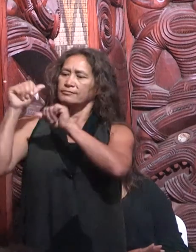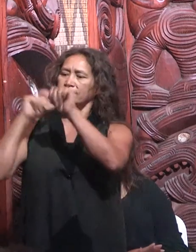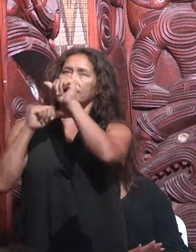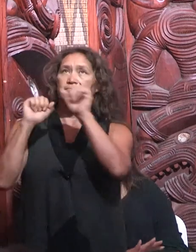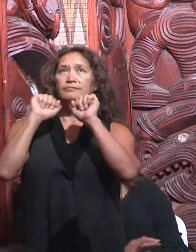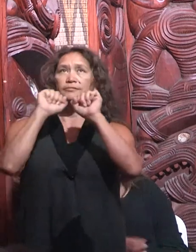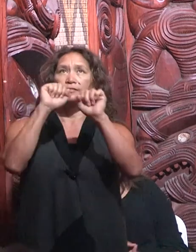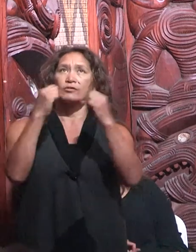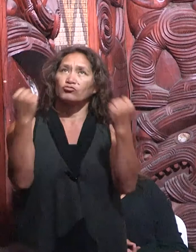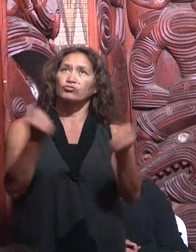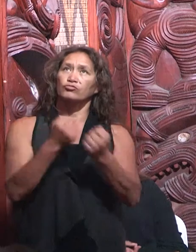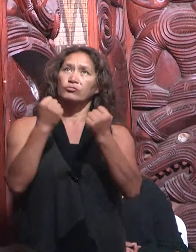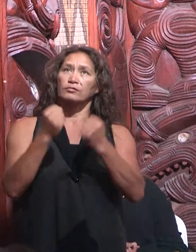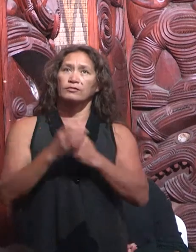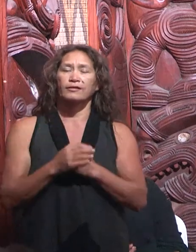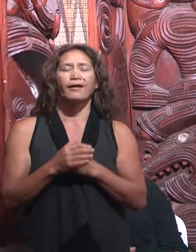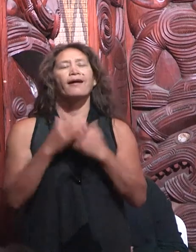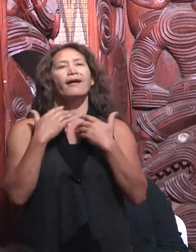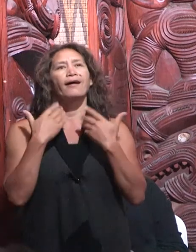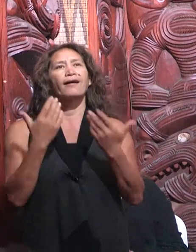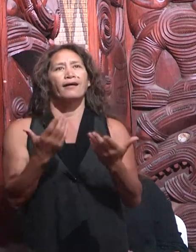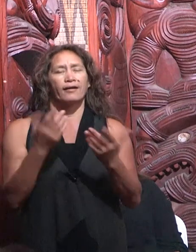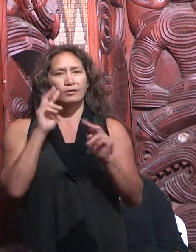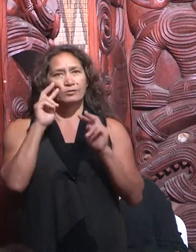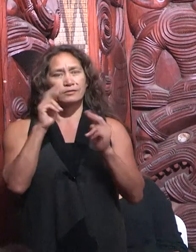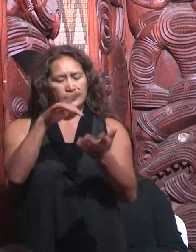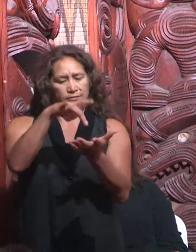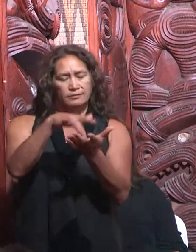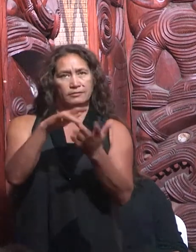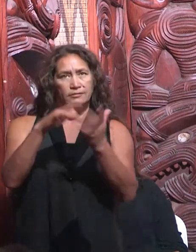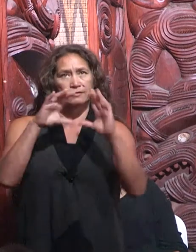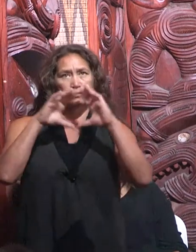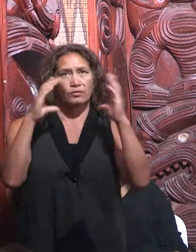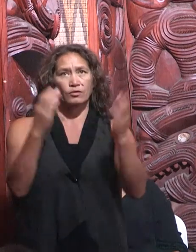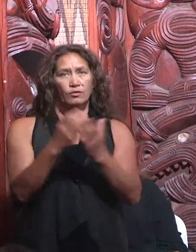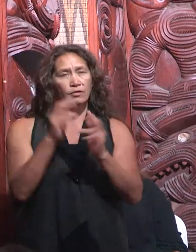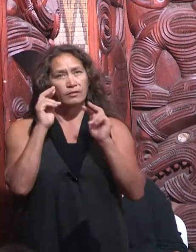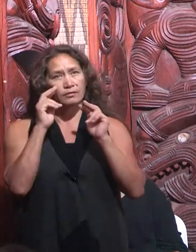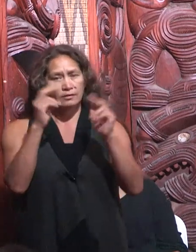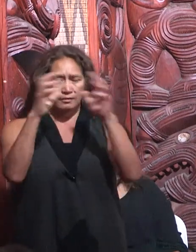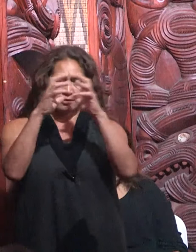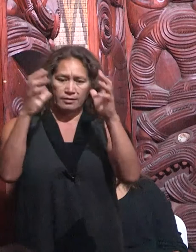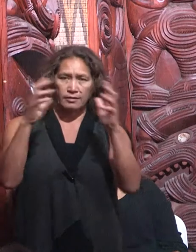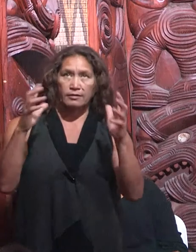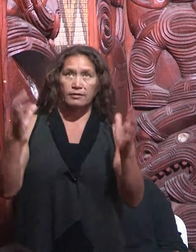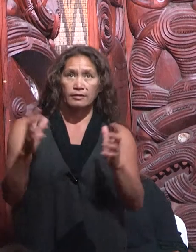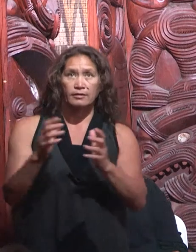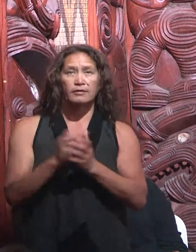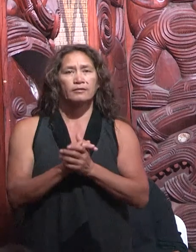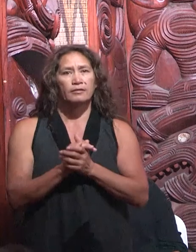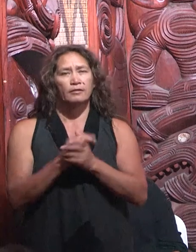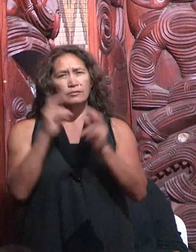teitei. Anā, te pito whenua, ngā ngāhere whakaruruhau, ngā māra